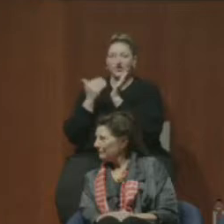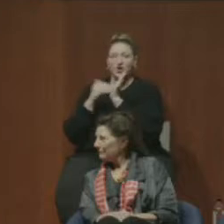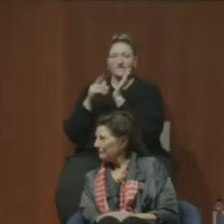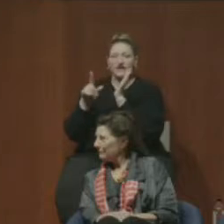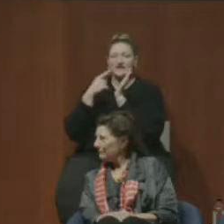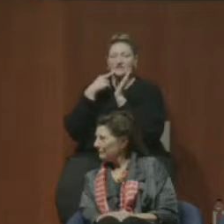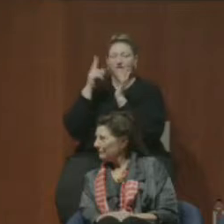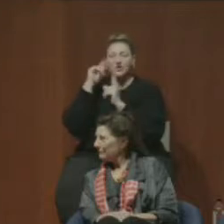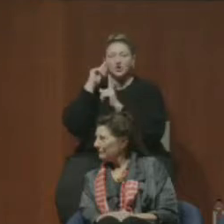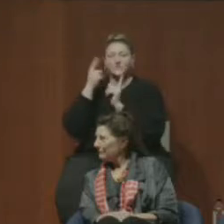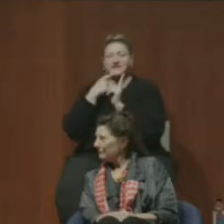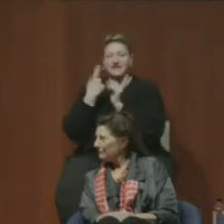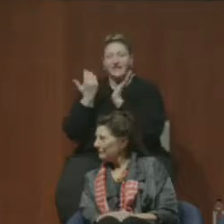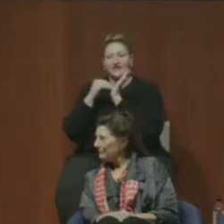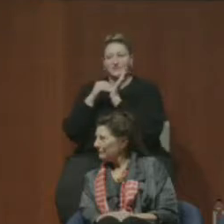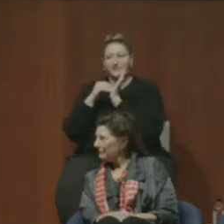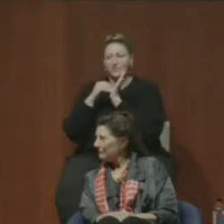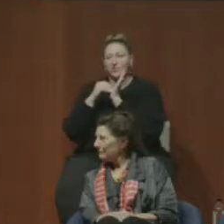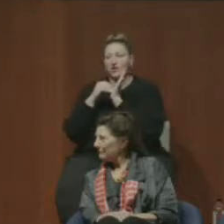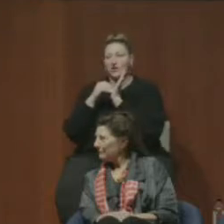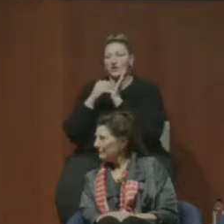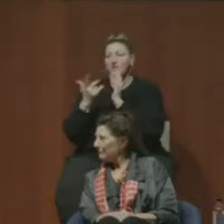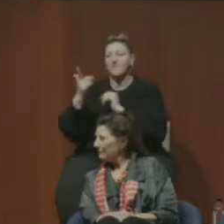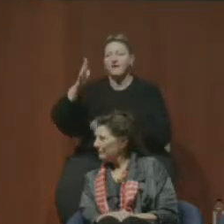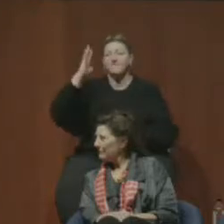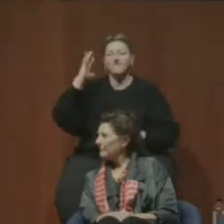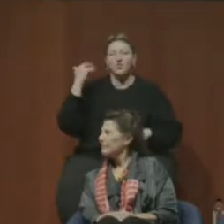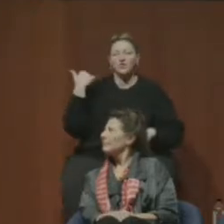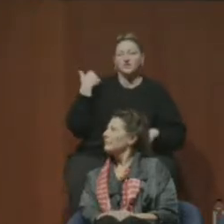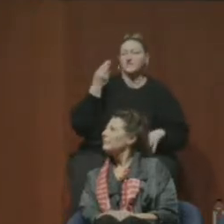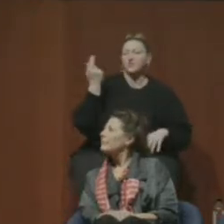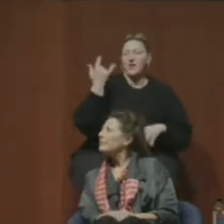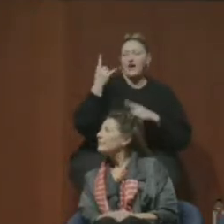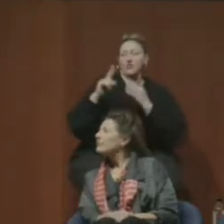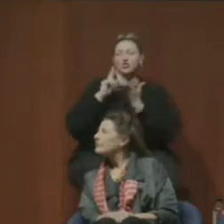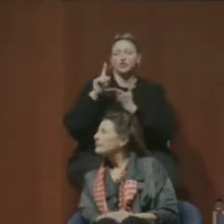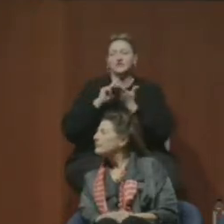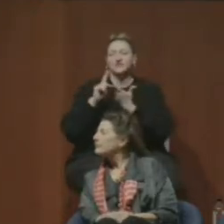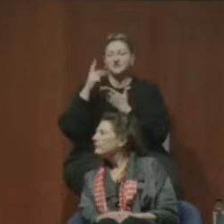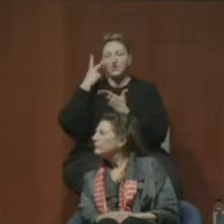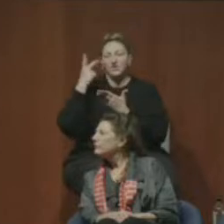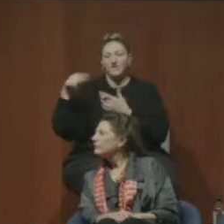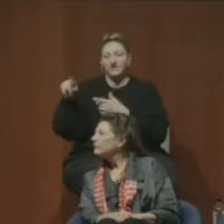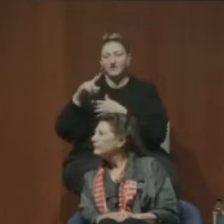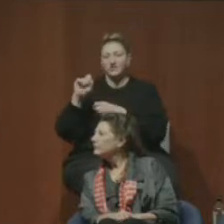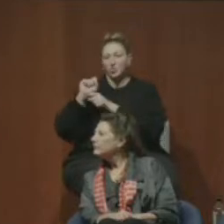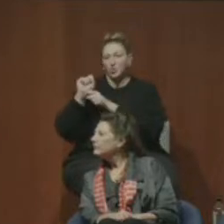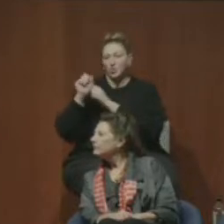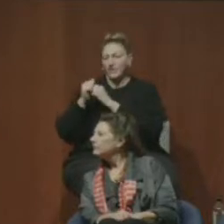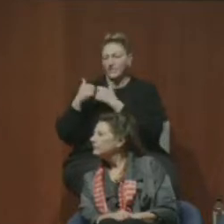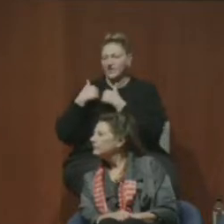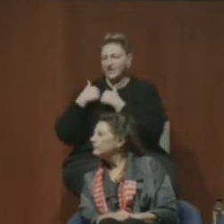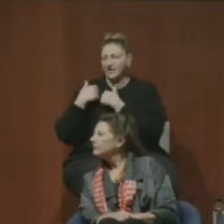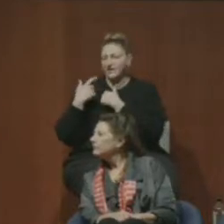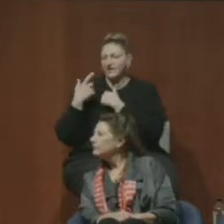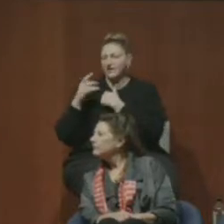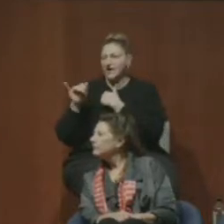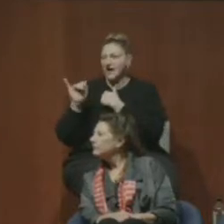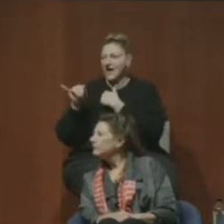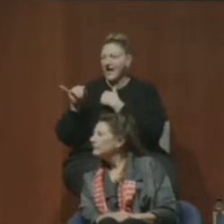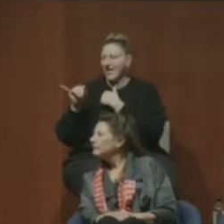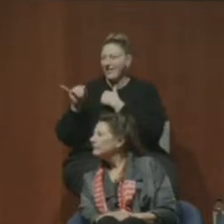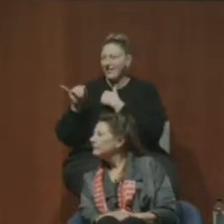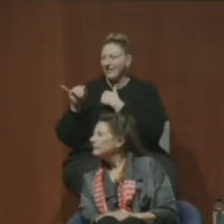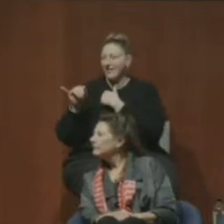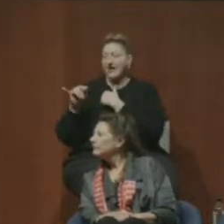heard me say this before in the past 48 hours, so those of you who were with me, is the fact that